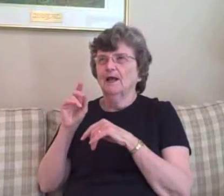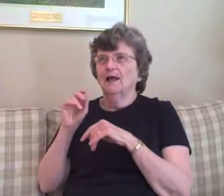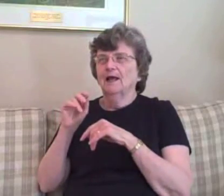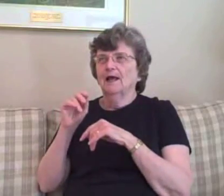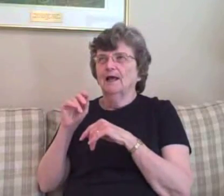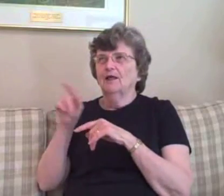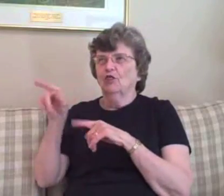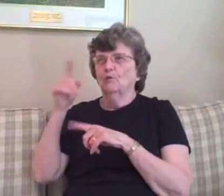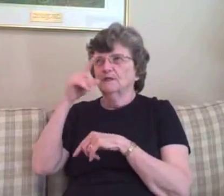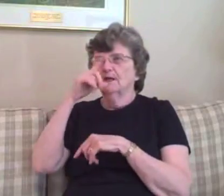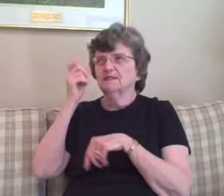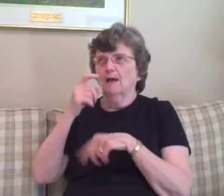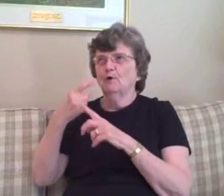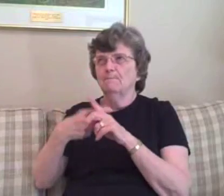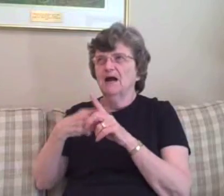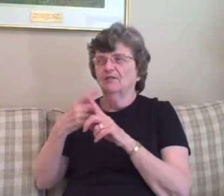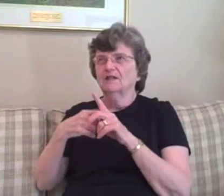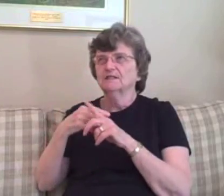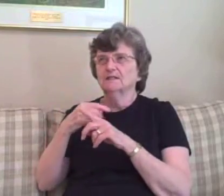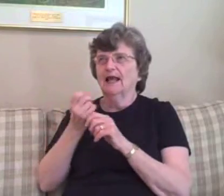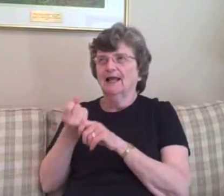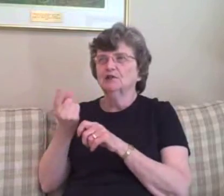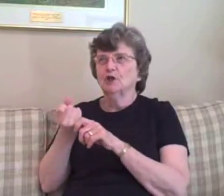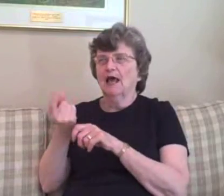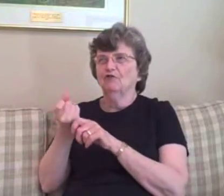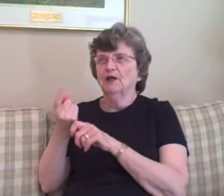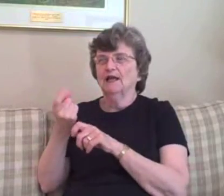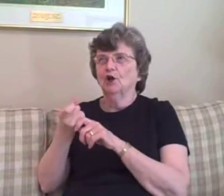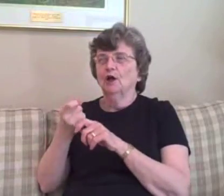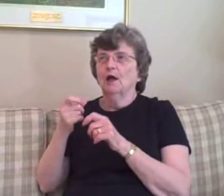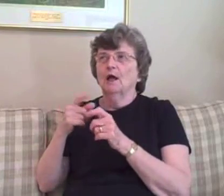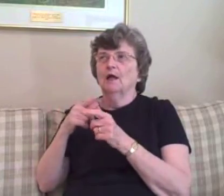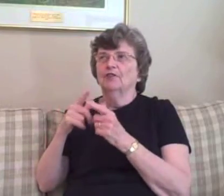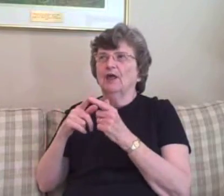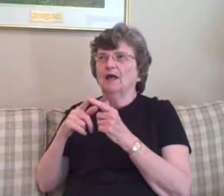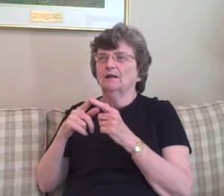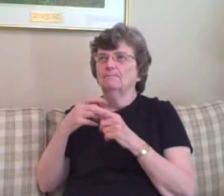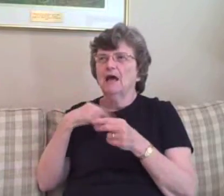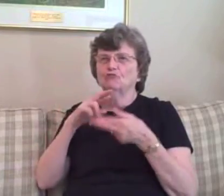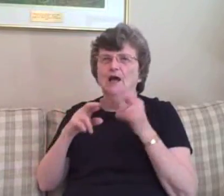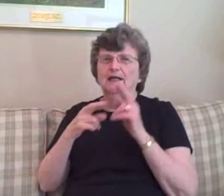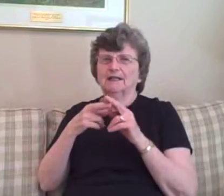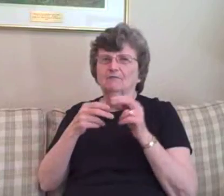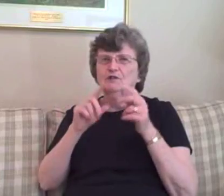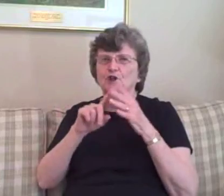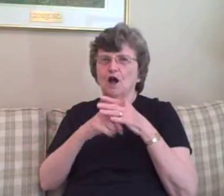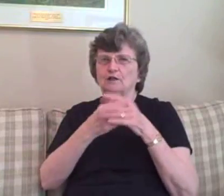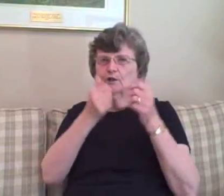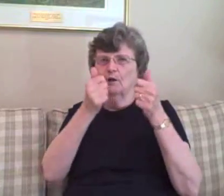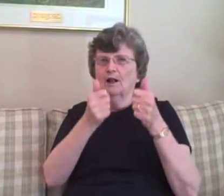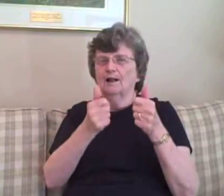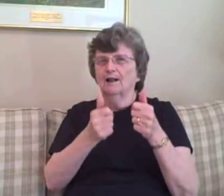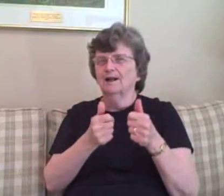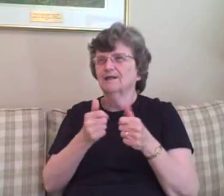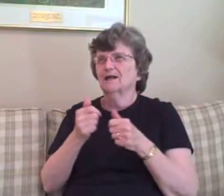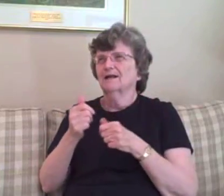Camp Mark 7 during the summer months as well, every year. And then my